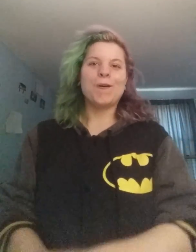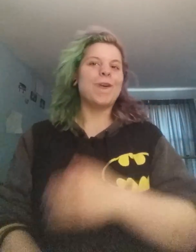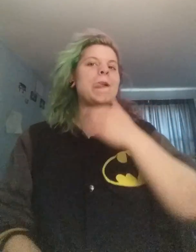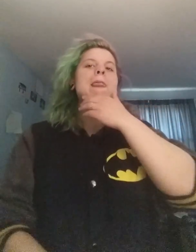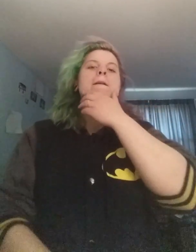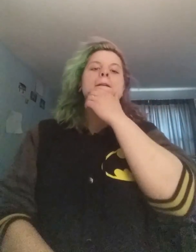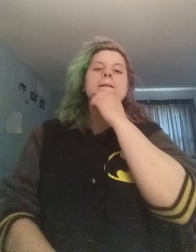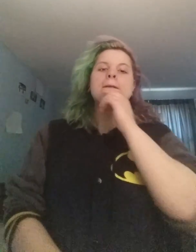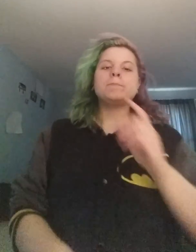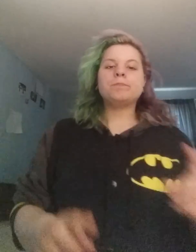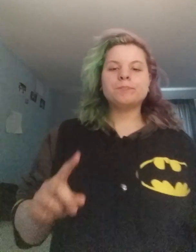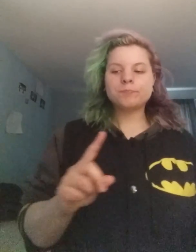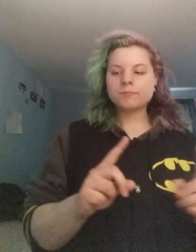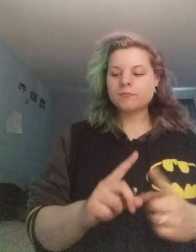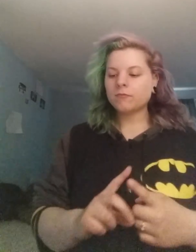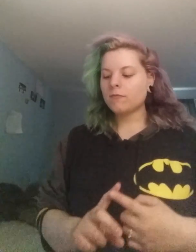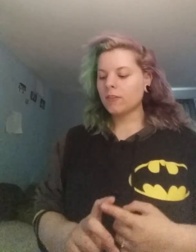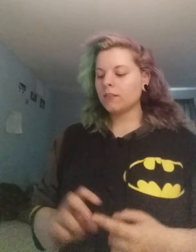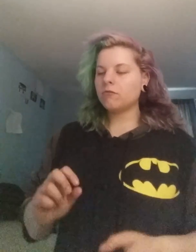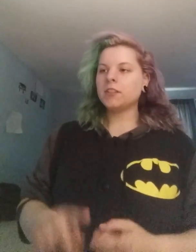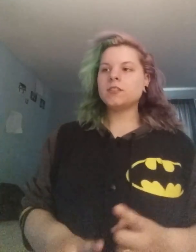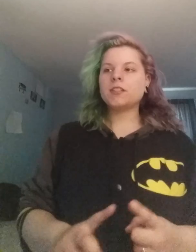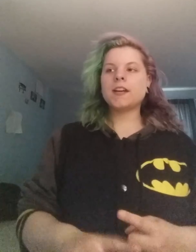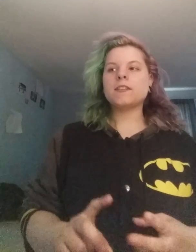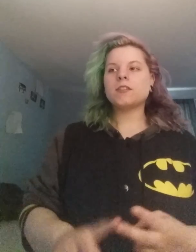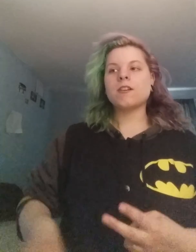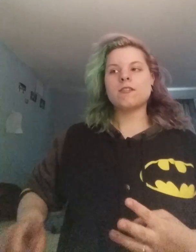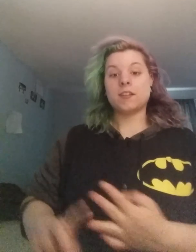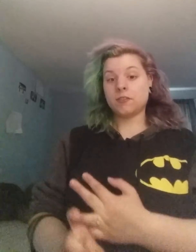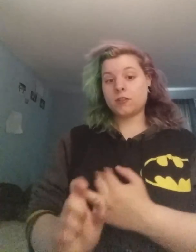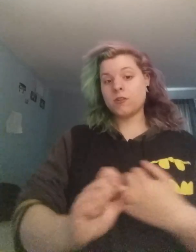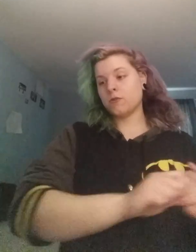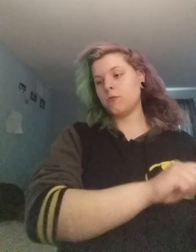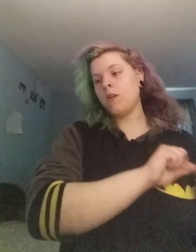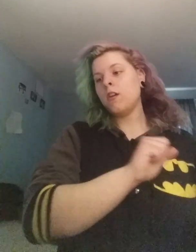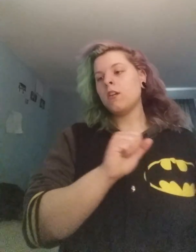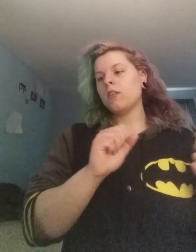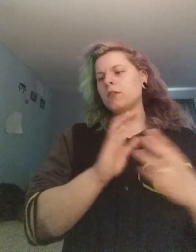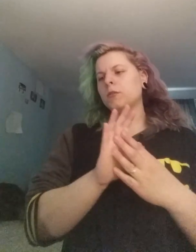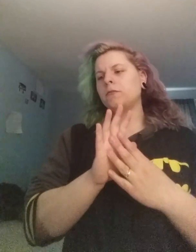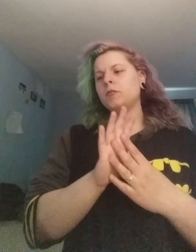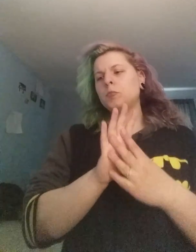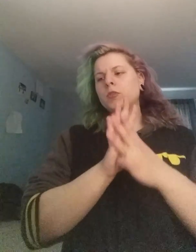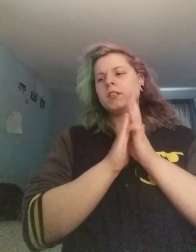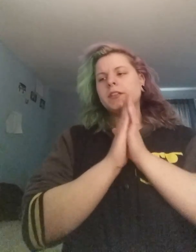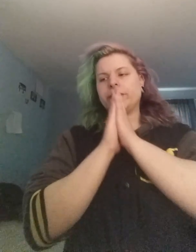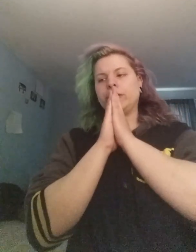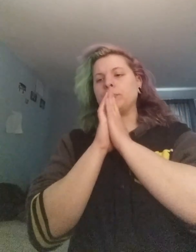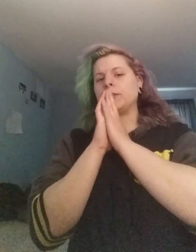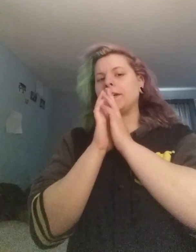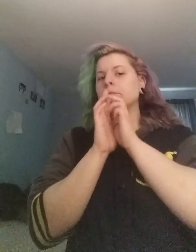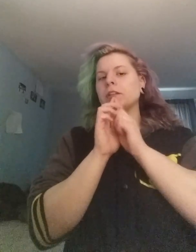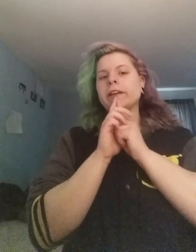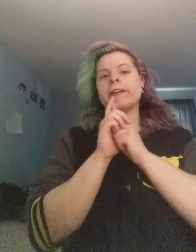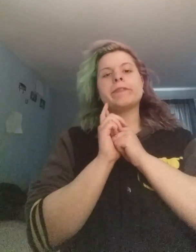um that's cat dog and turtle there were a few more that i learned but i'm gonna have